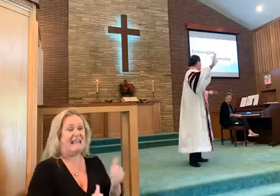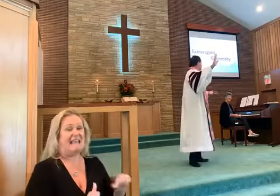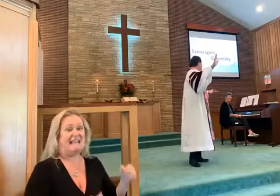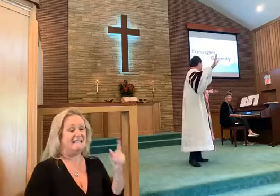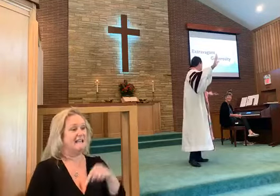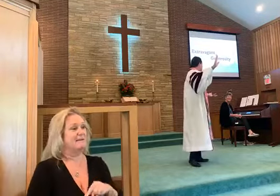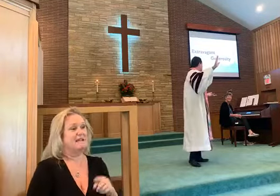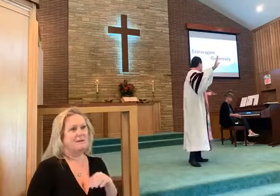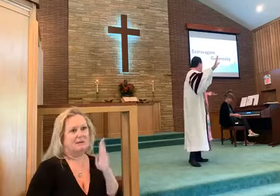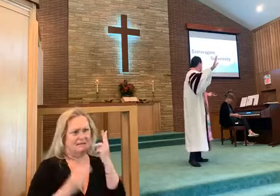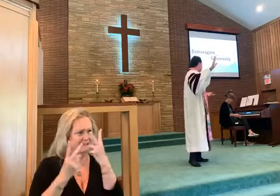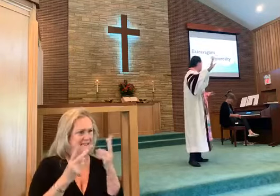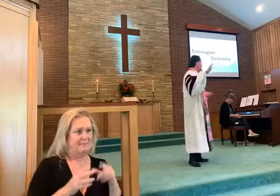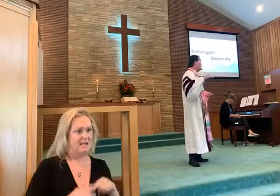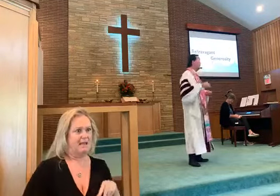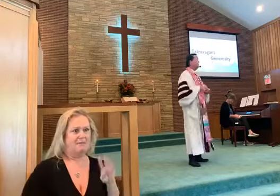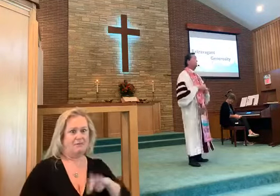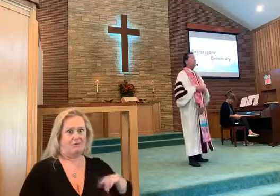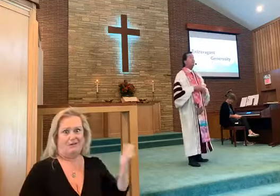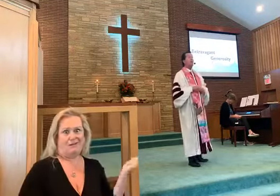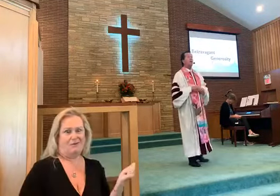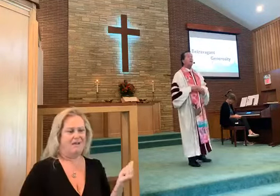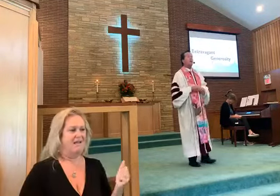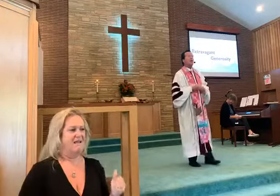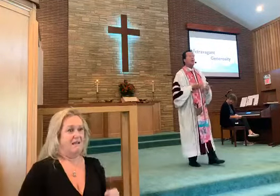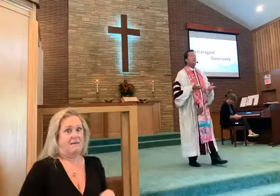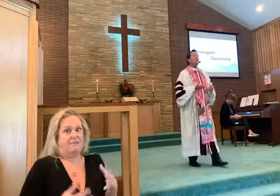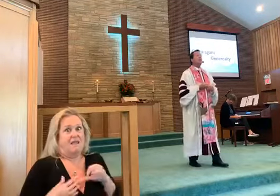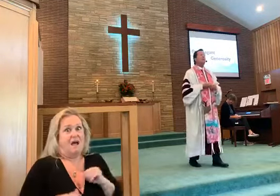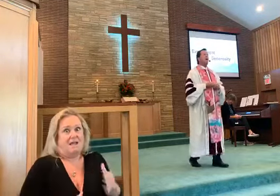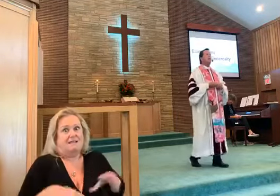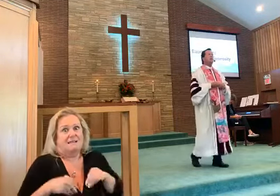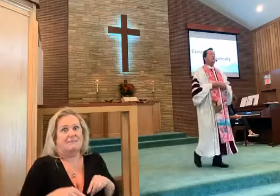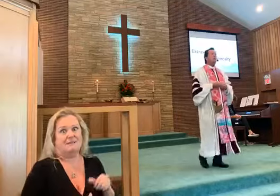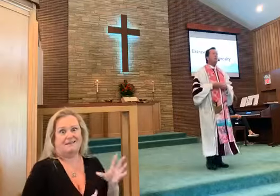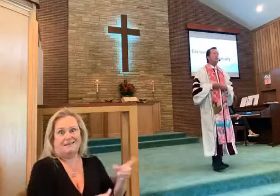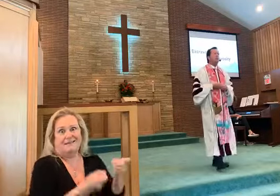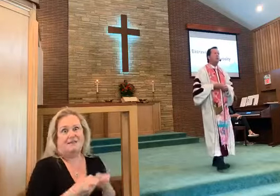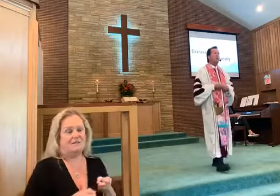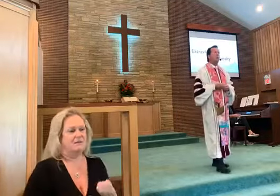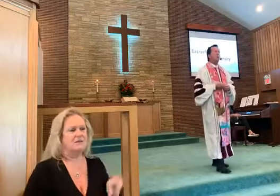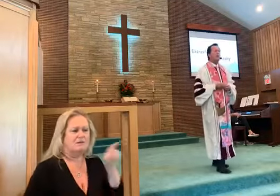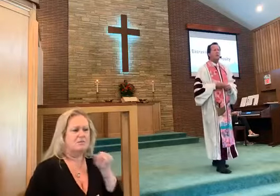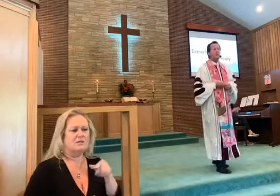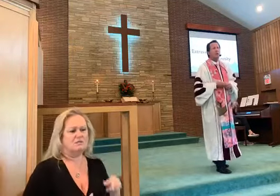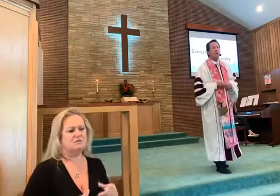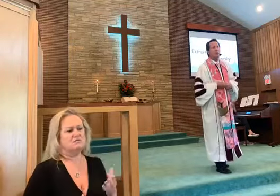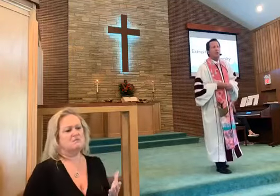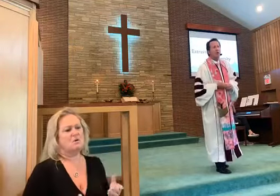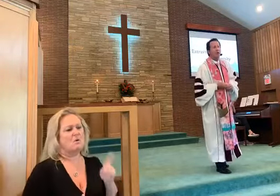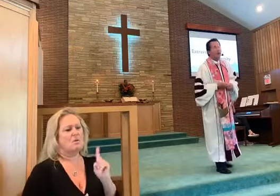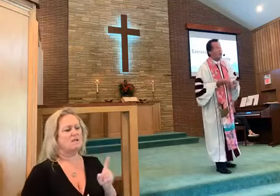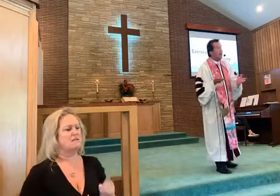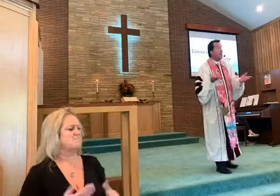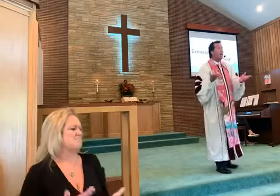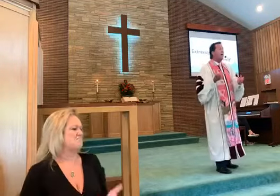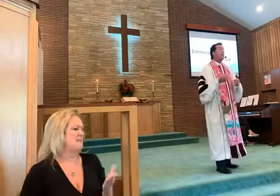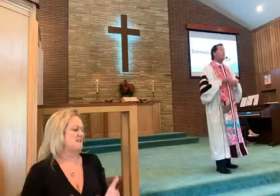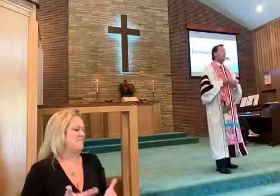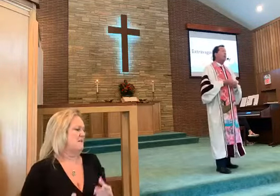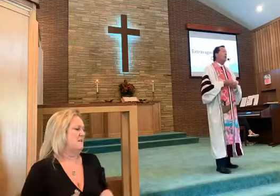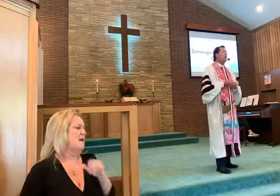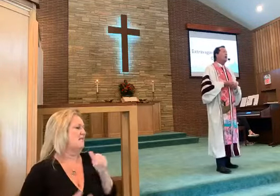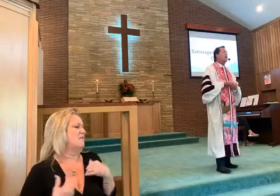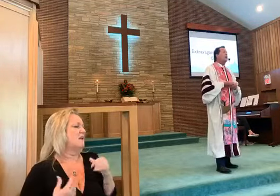seem like I'm being, you know, turning away gifts. But those questions are ones that probably, at least I